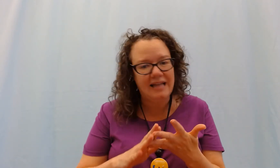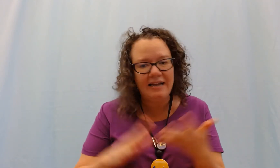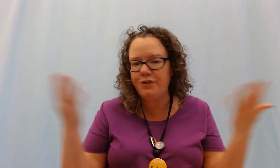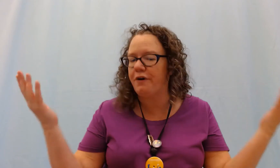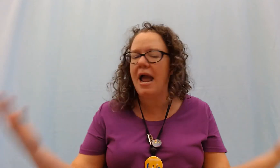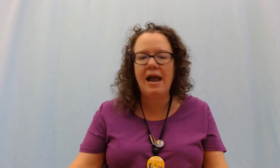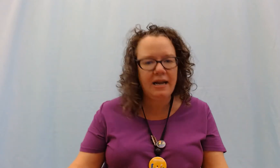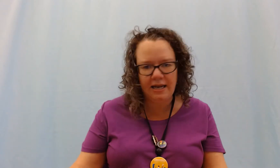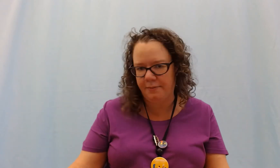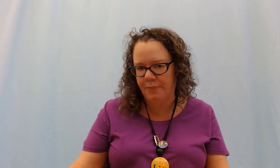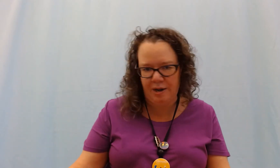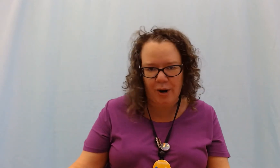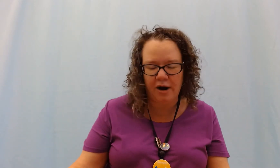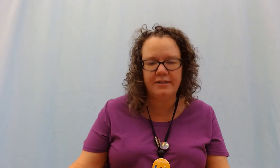legs for any body part.